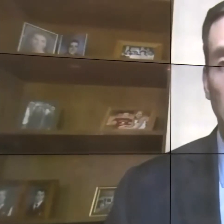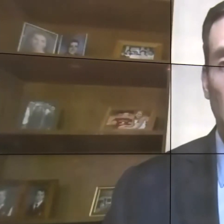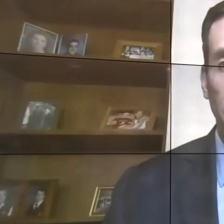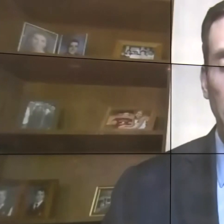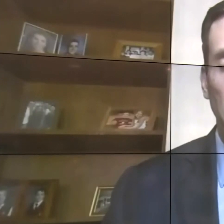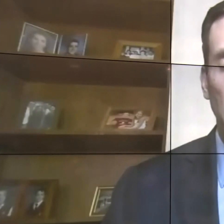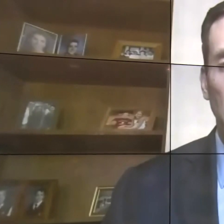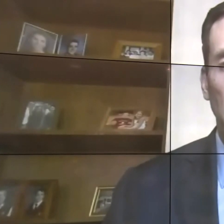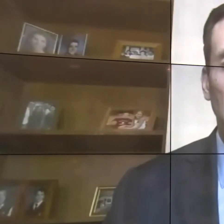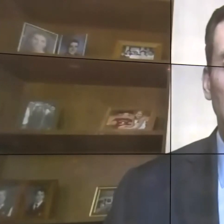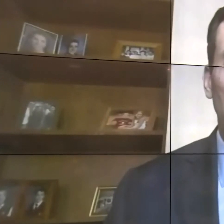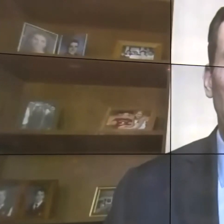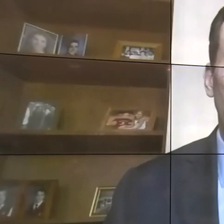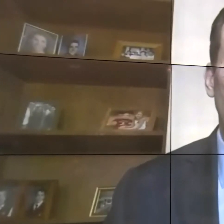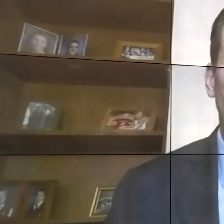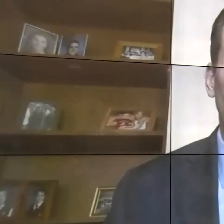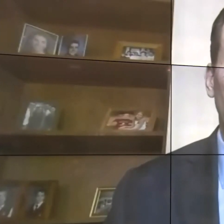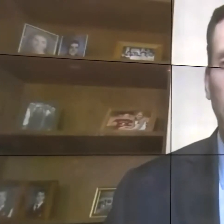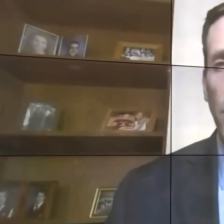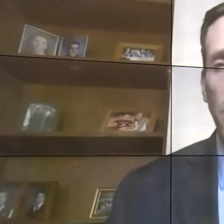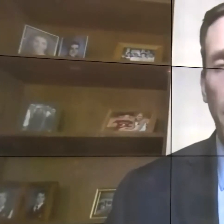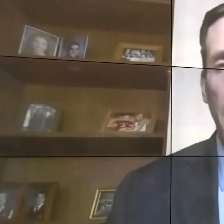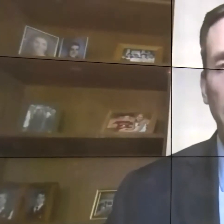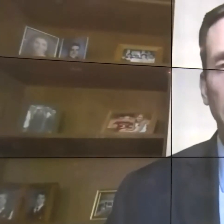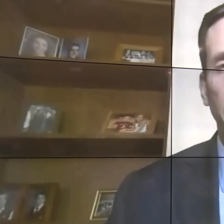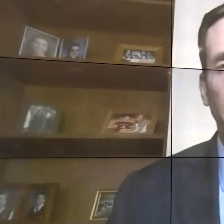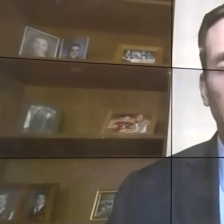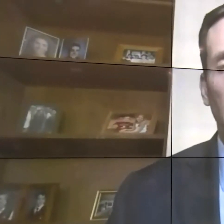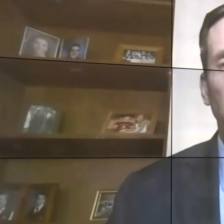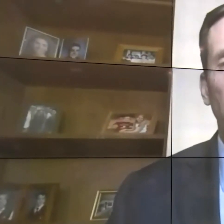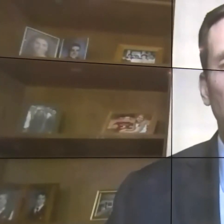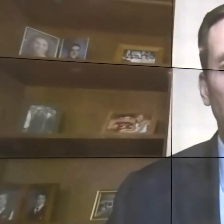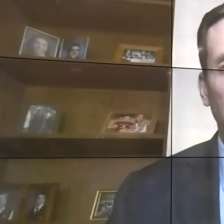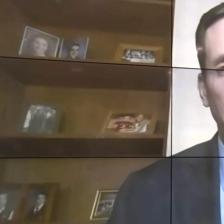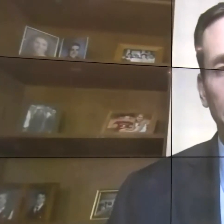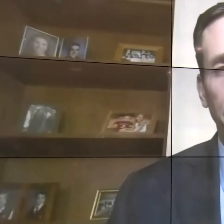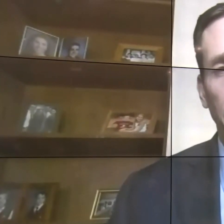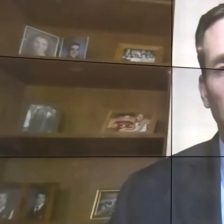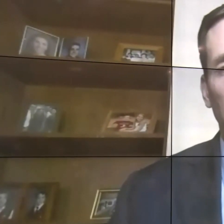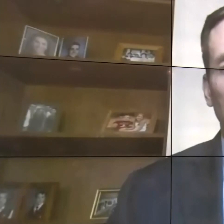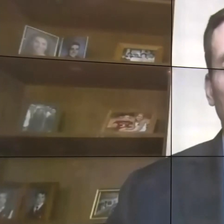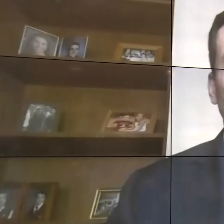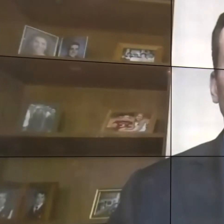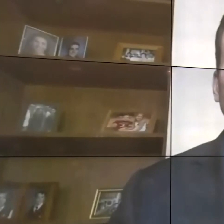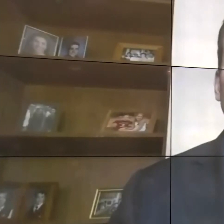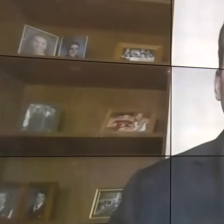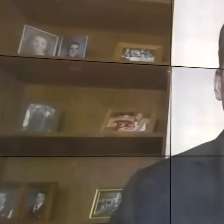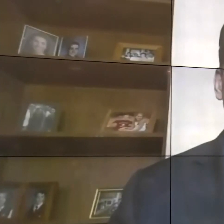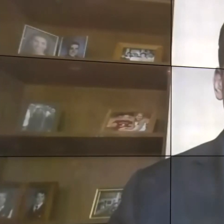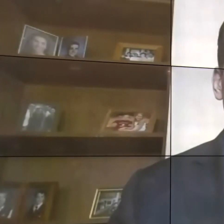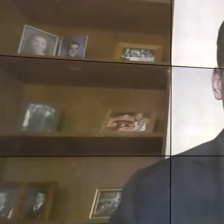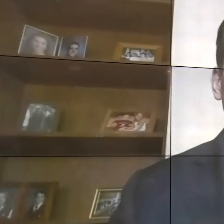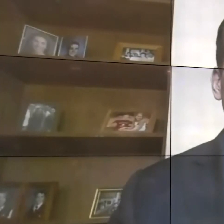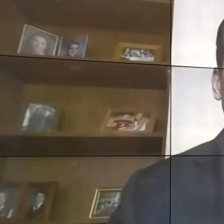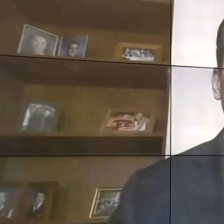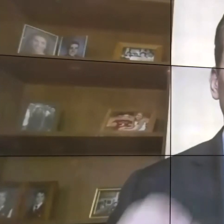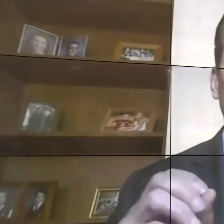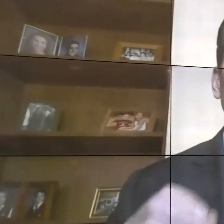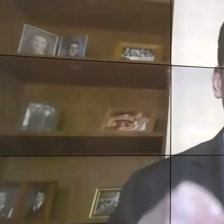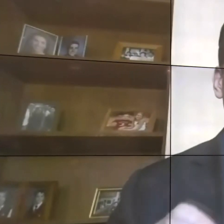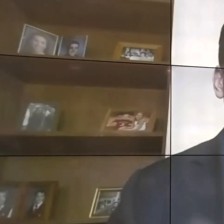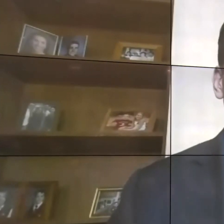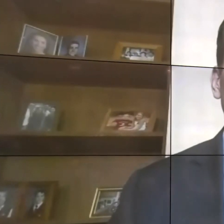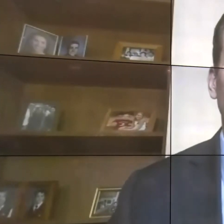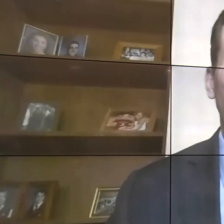Commissioner Garcia's office, as well as Dr. Latrice Babin and Mustafa Baden. Despite the challenges of the pandemic, they've